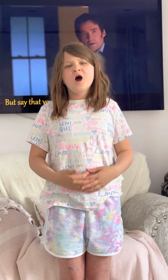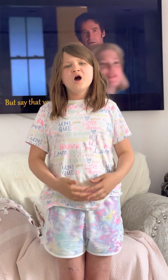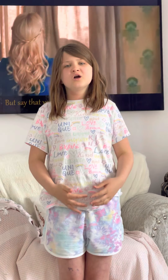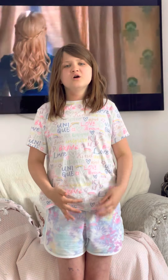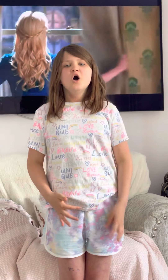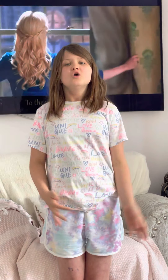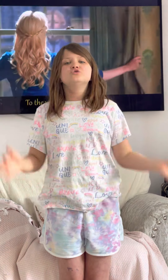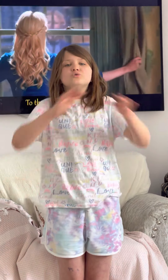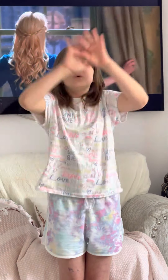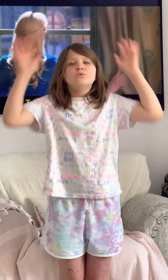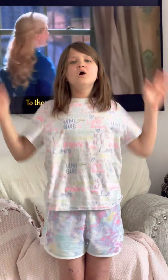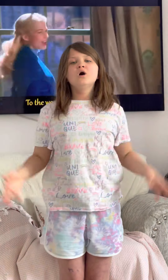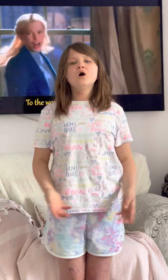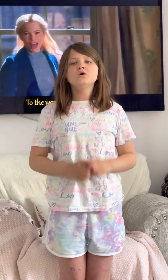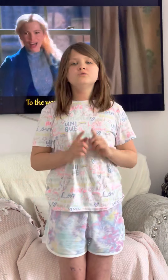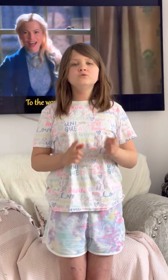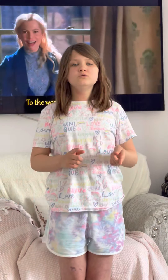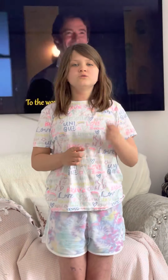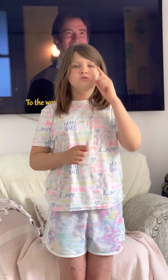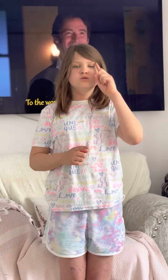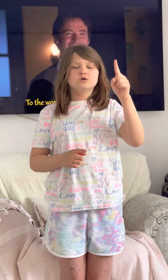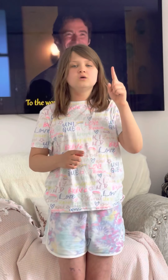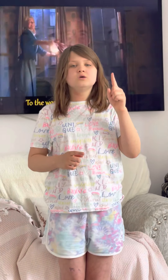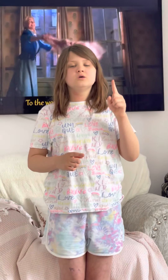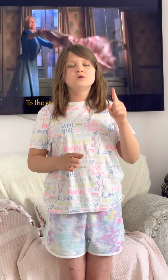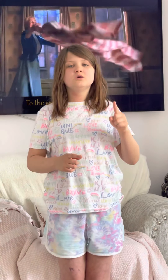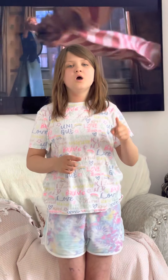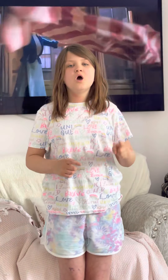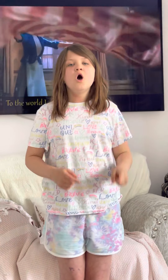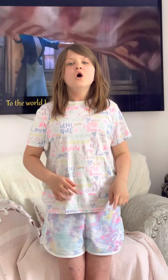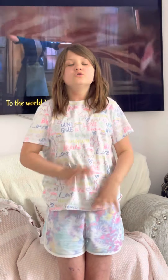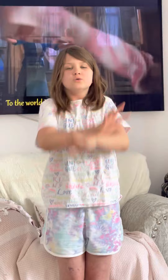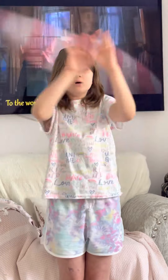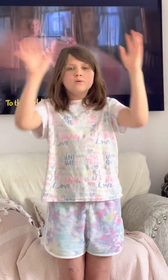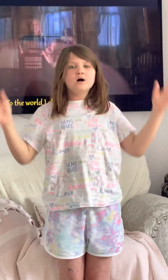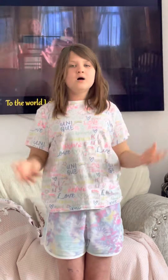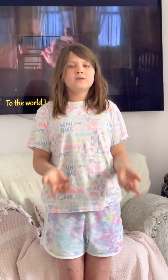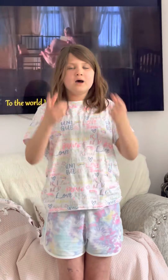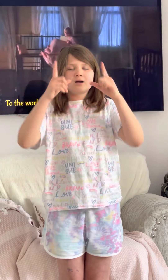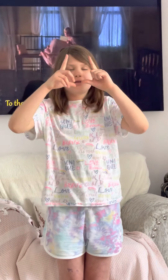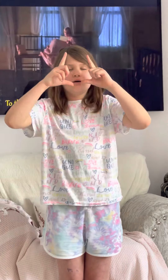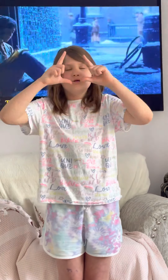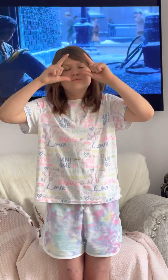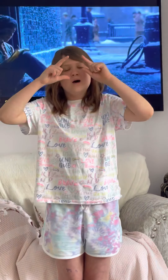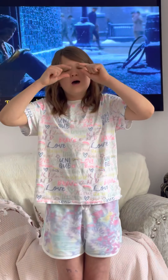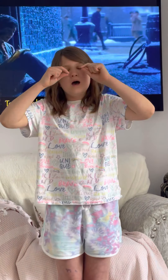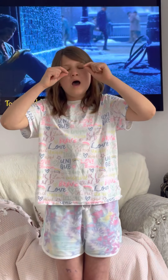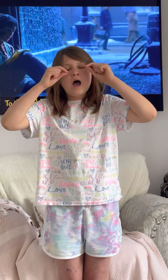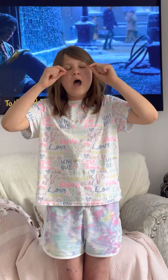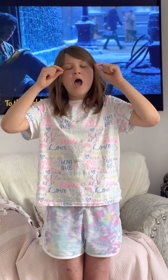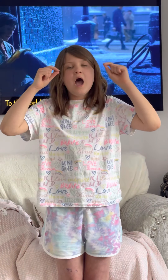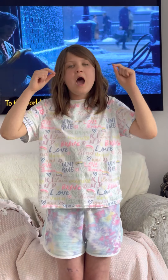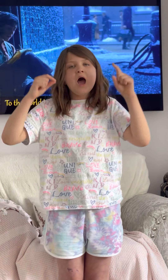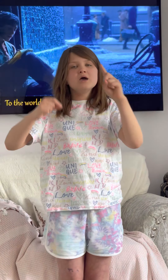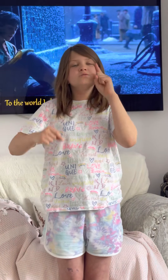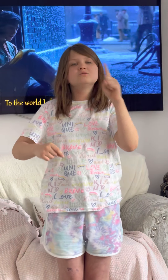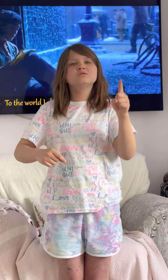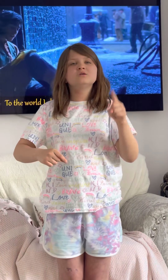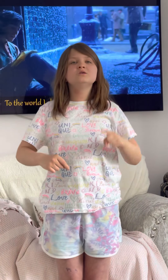To the world to see, to the world I close my eyes to see,